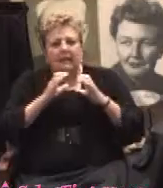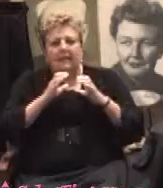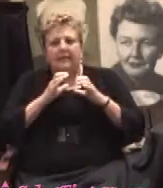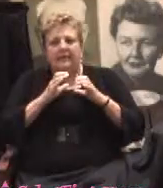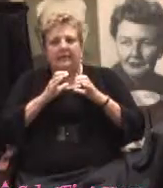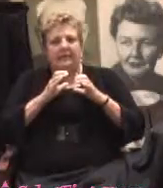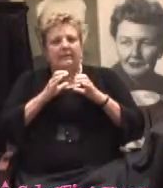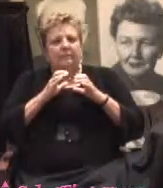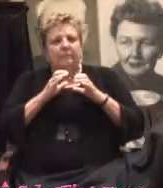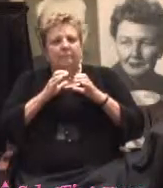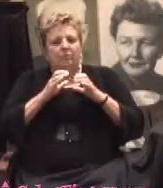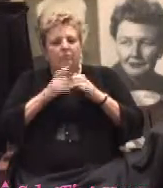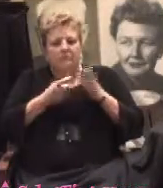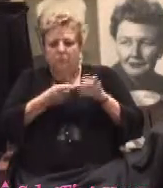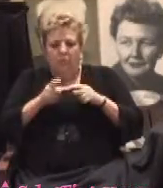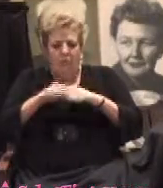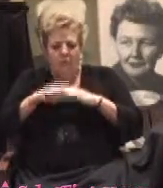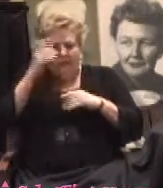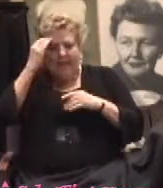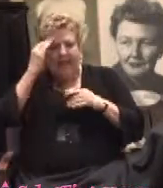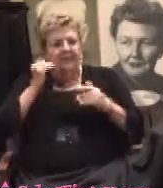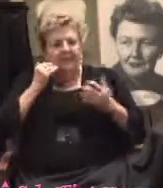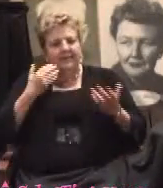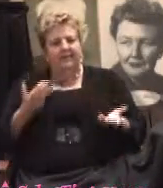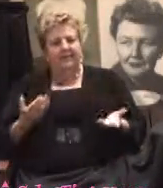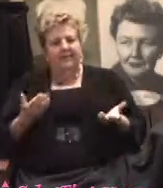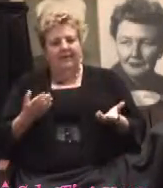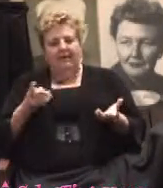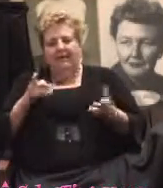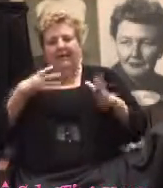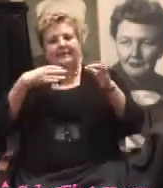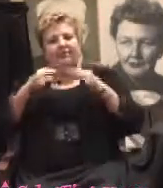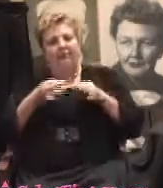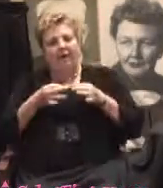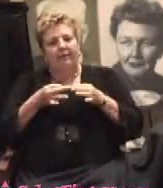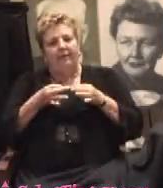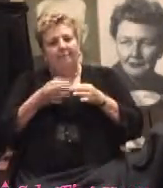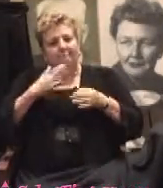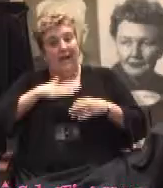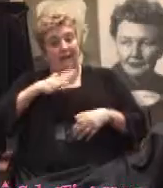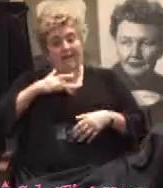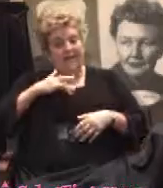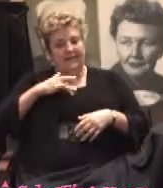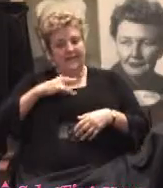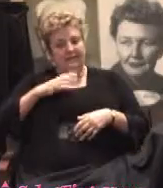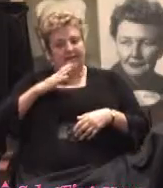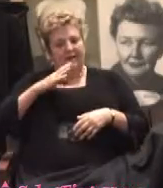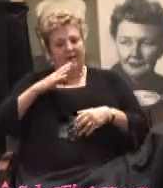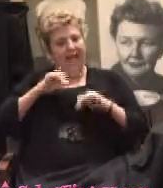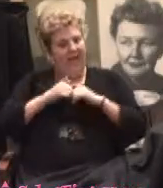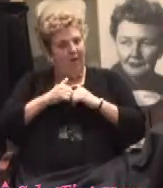head. And he just described it by telling me a little bit of his own story. And he won my